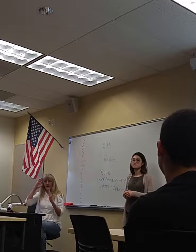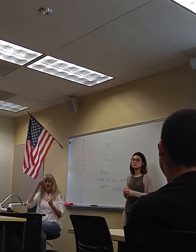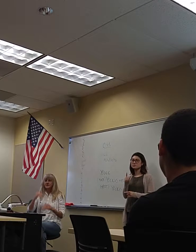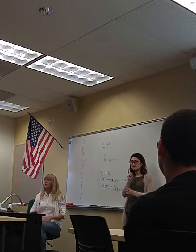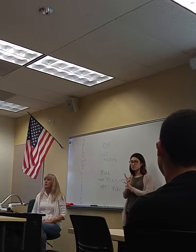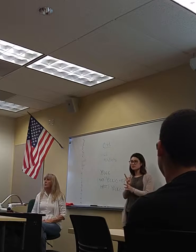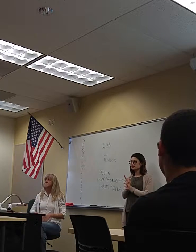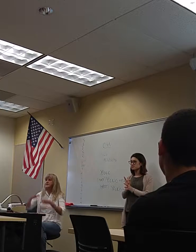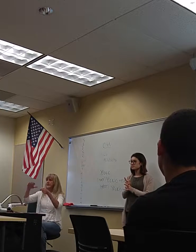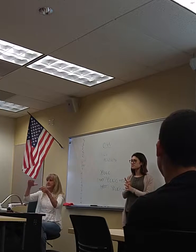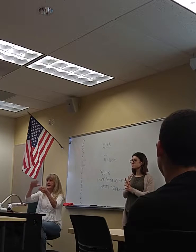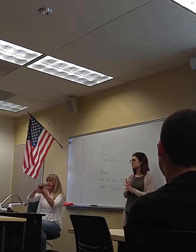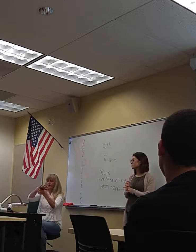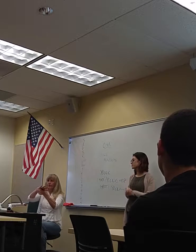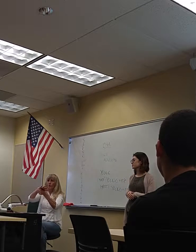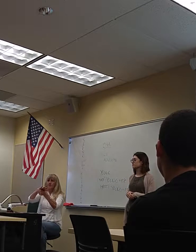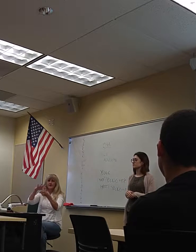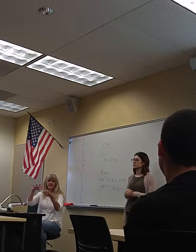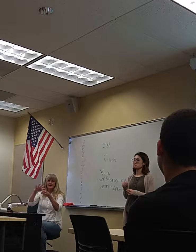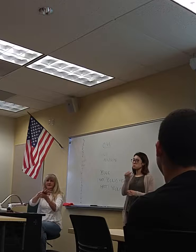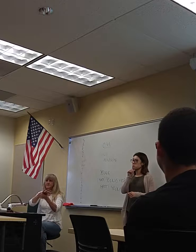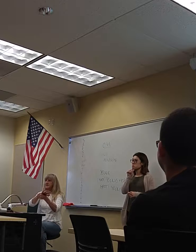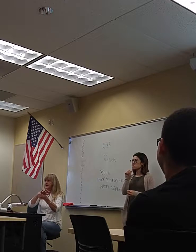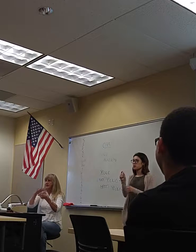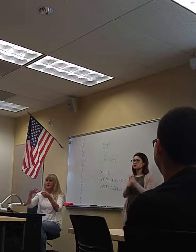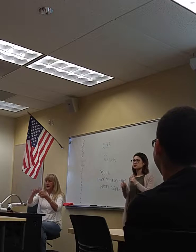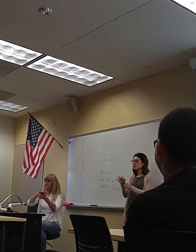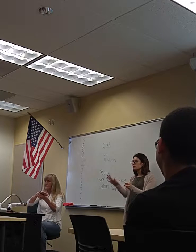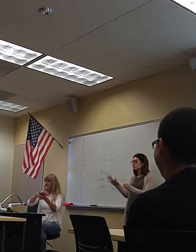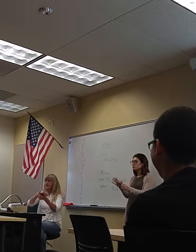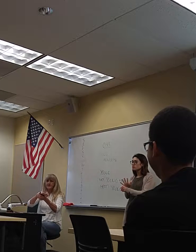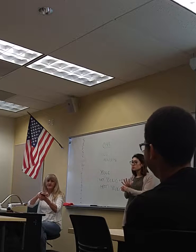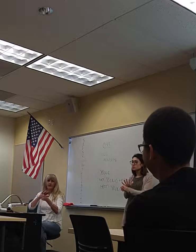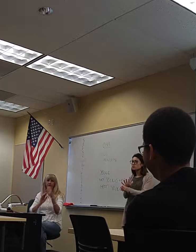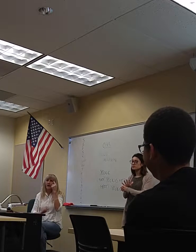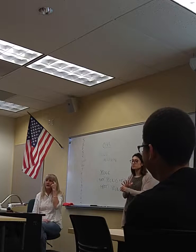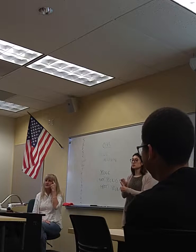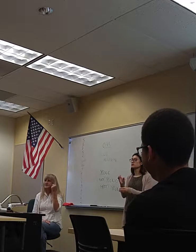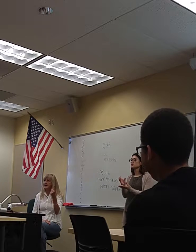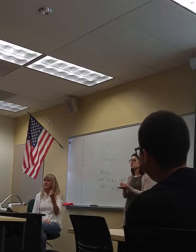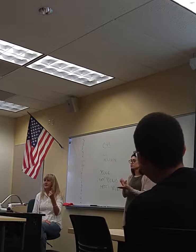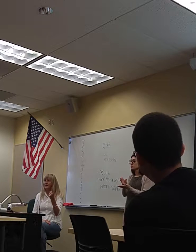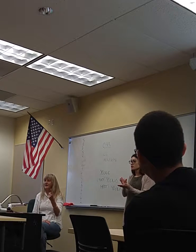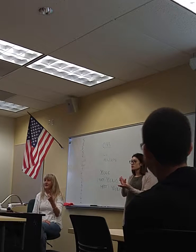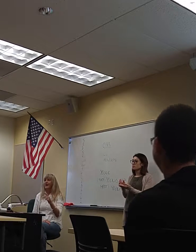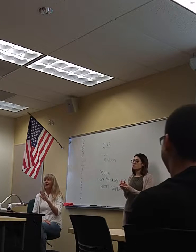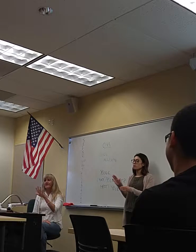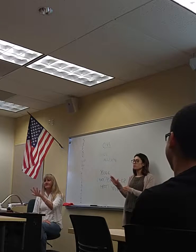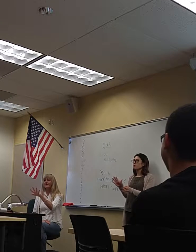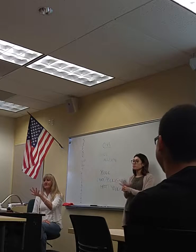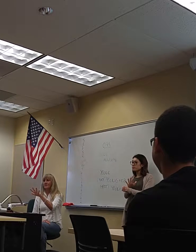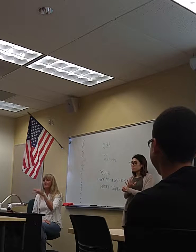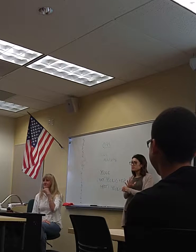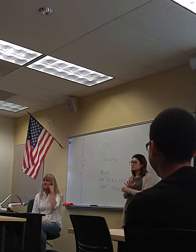Okay, so we wouldn't sign the sign full because this means like a cup has a lot of stuff. Conceptually, I've seen interpreters do